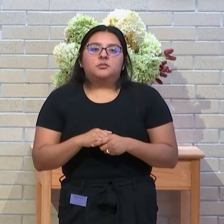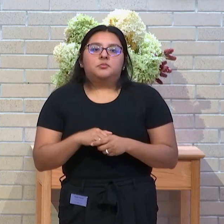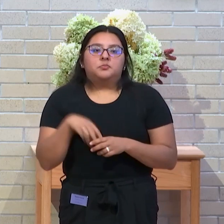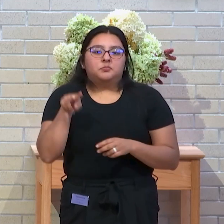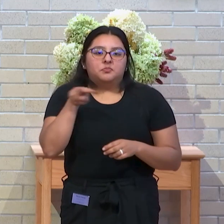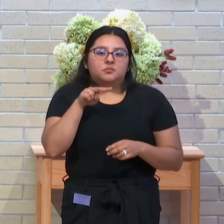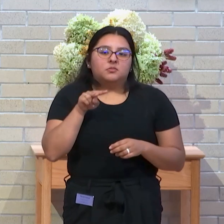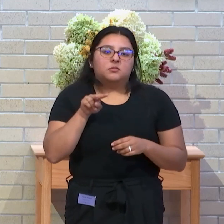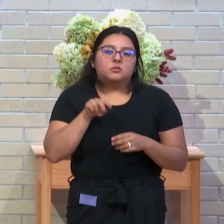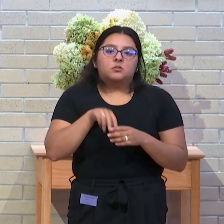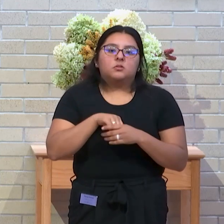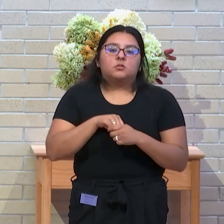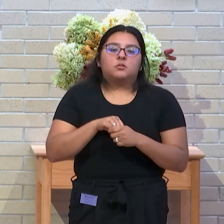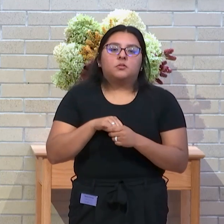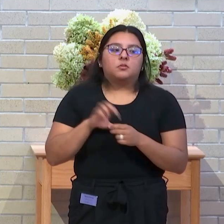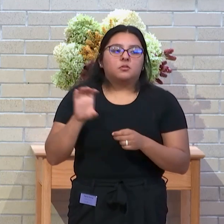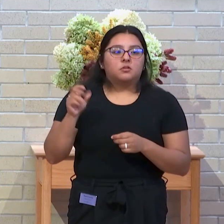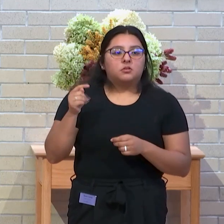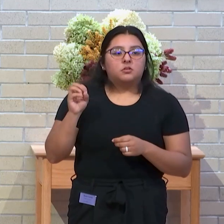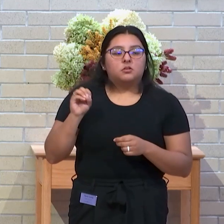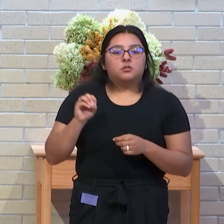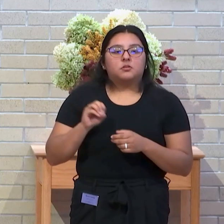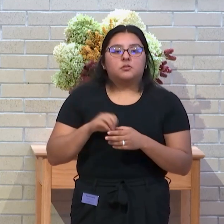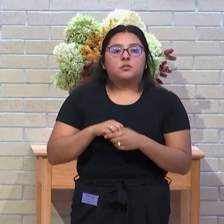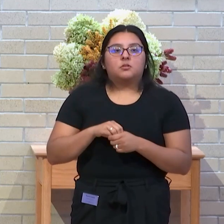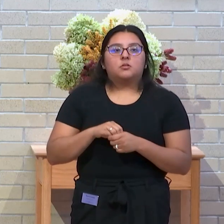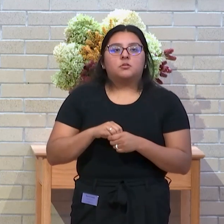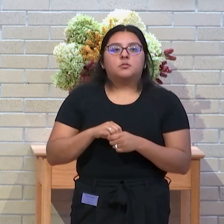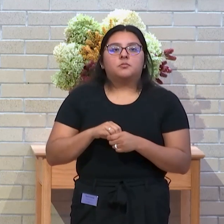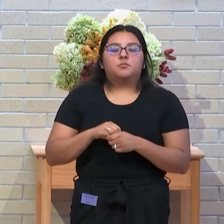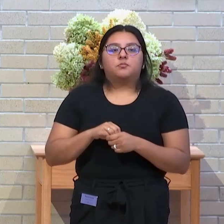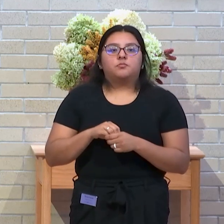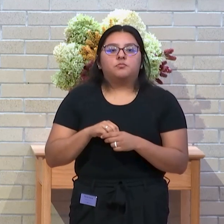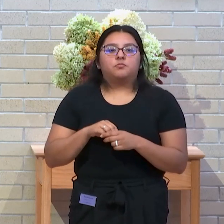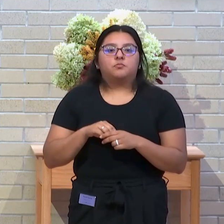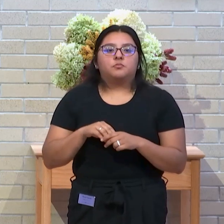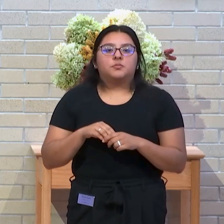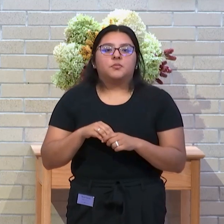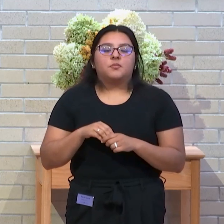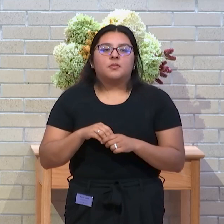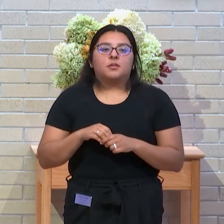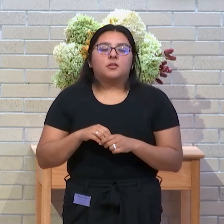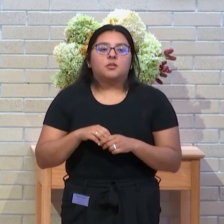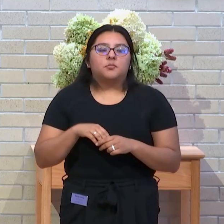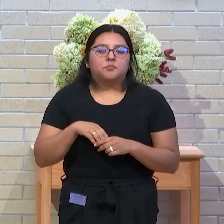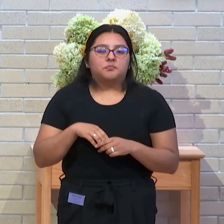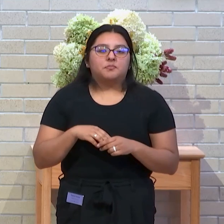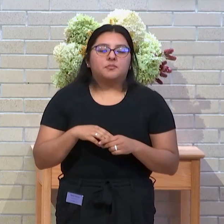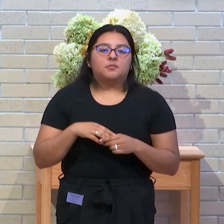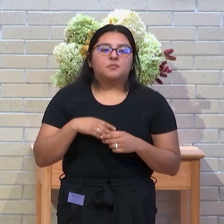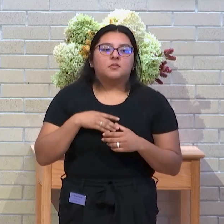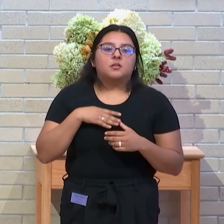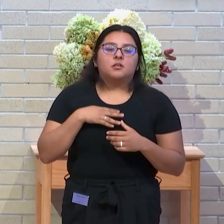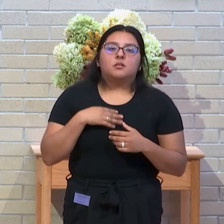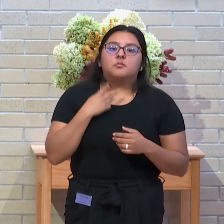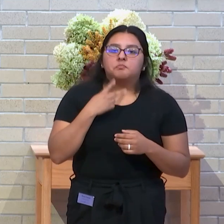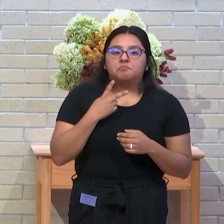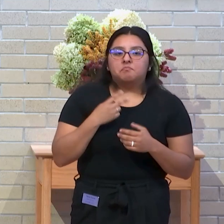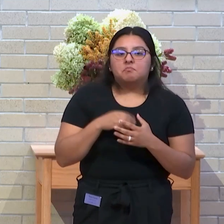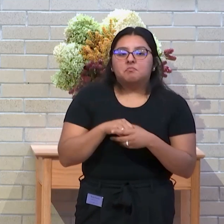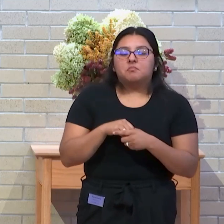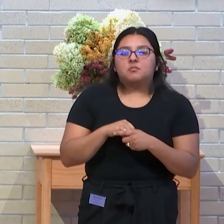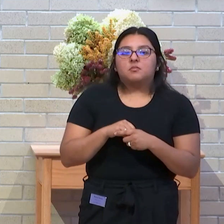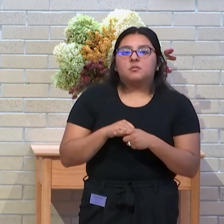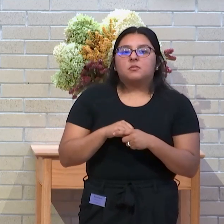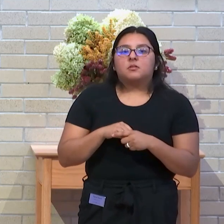kachinas seemed as though they entered into some sort of trance-like state, chanting, humming, marching, and switching